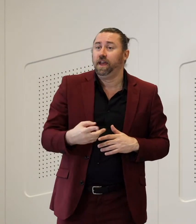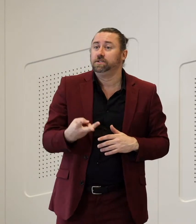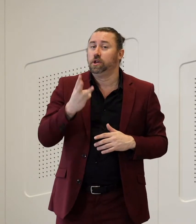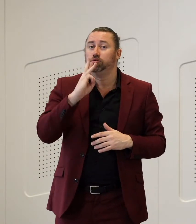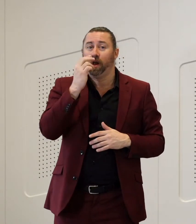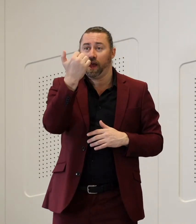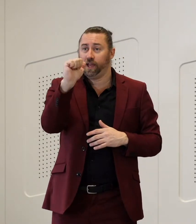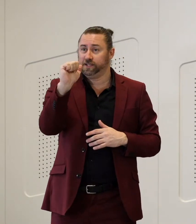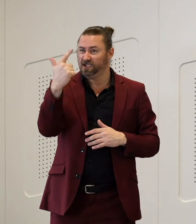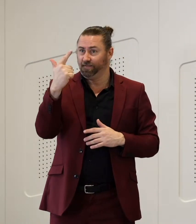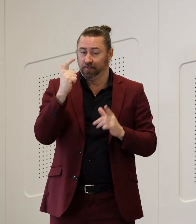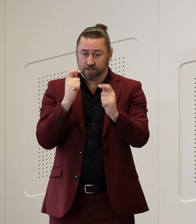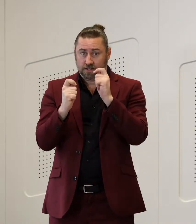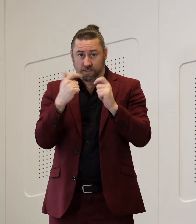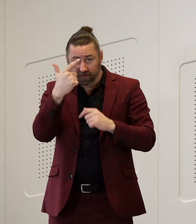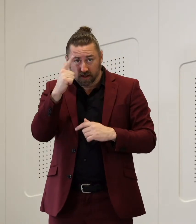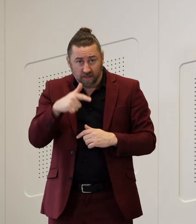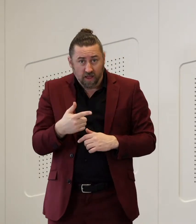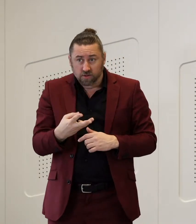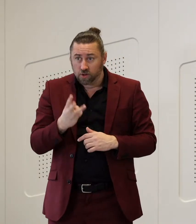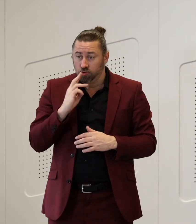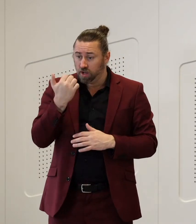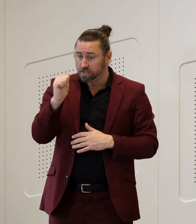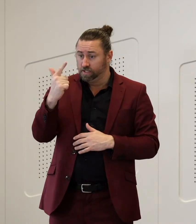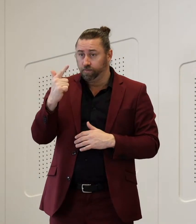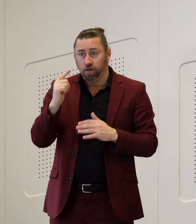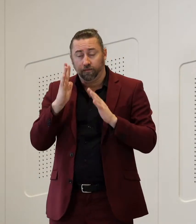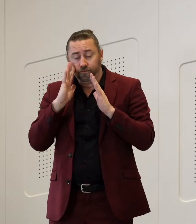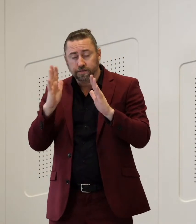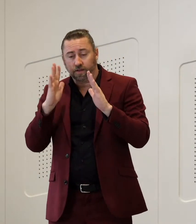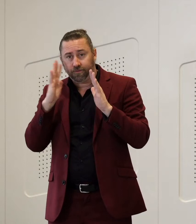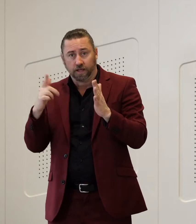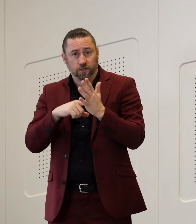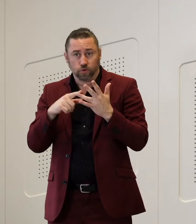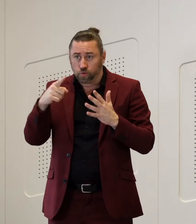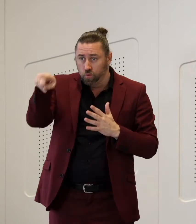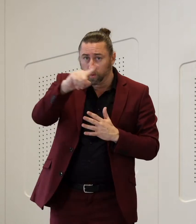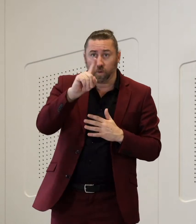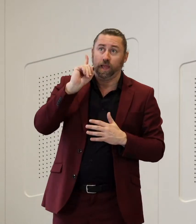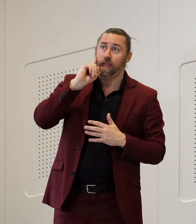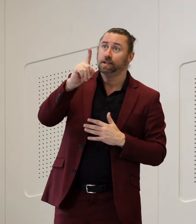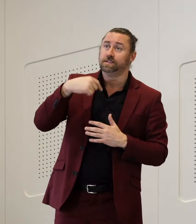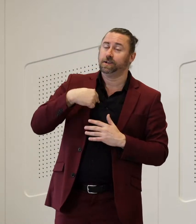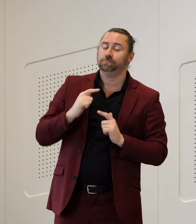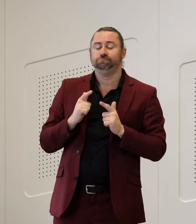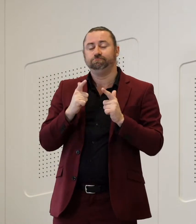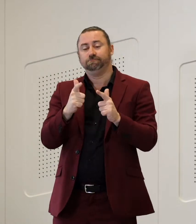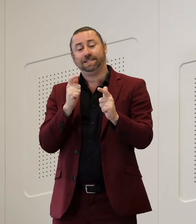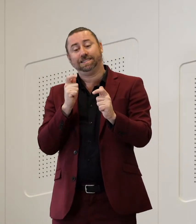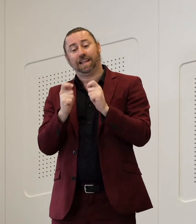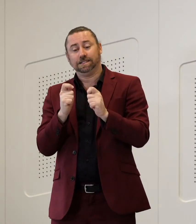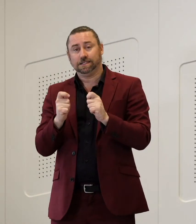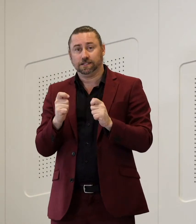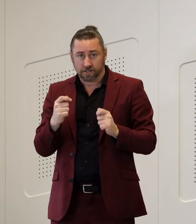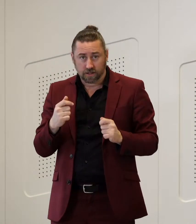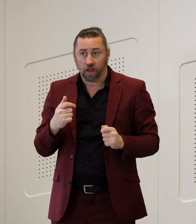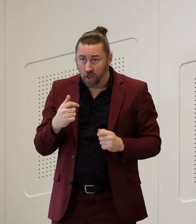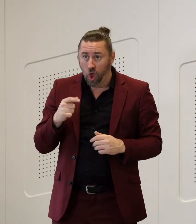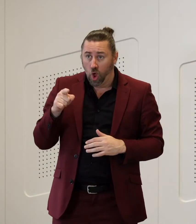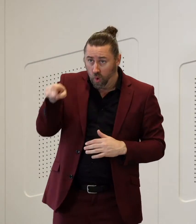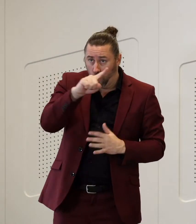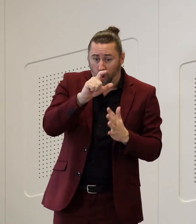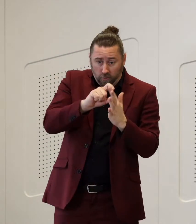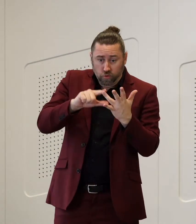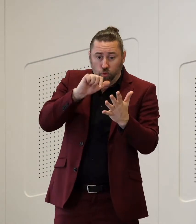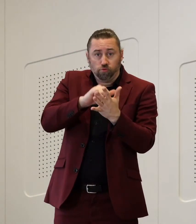17,367 tests yesterday, which is a fantastic effort. Thank you to every single person who's come forward and got tested. That's what will keep us safe